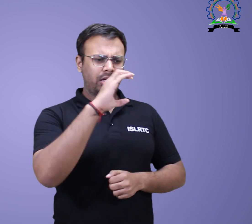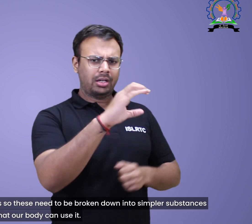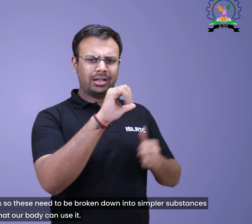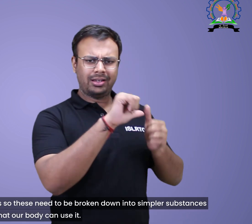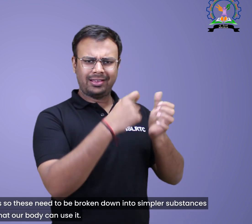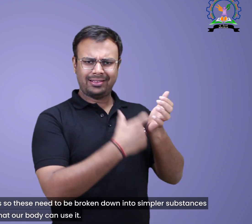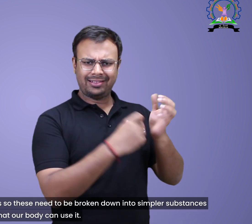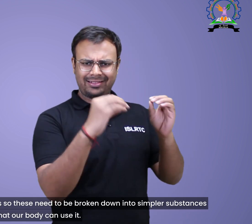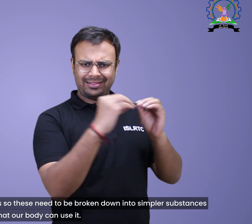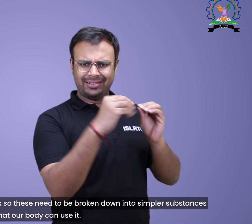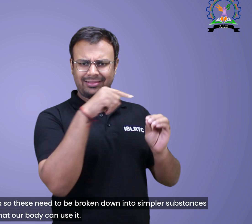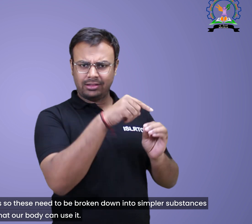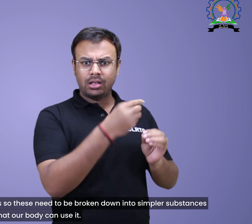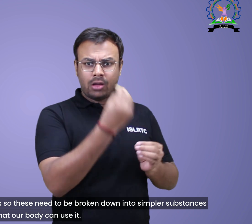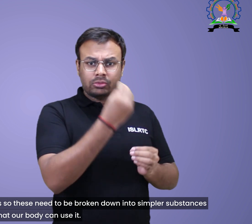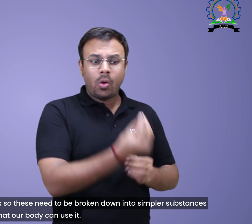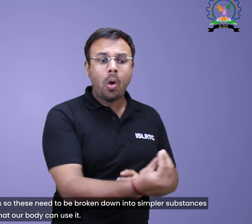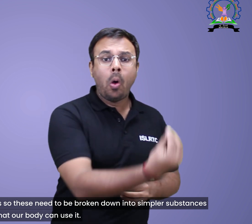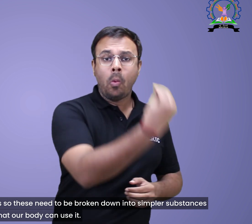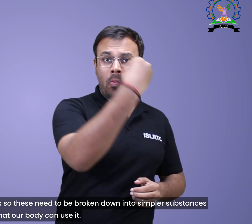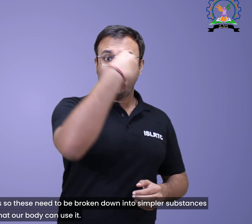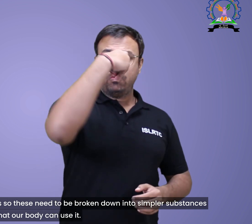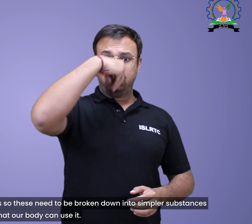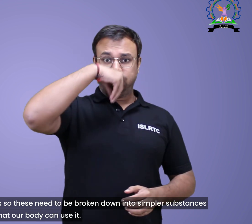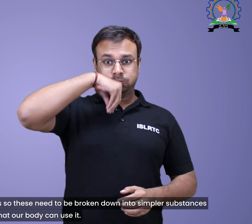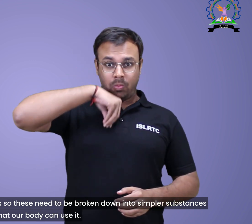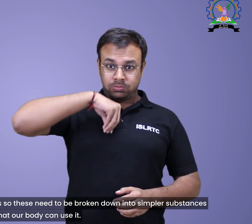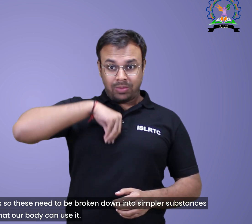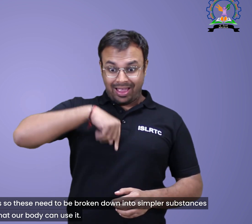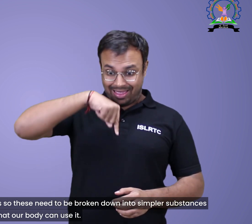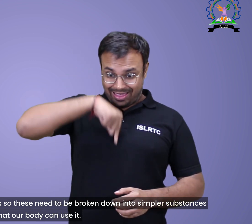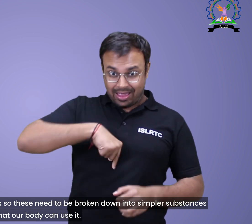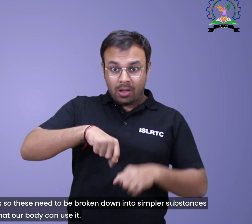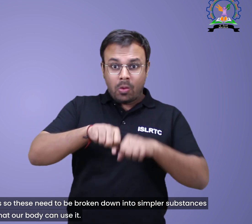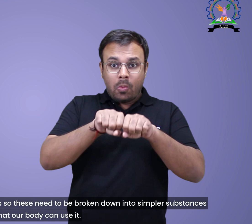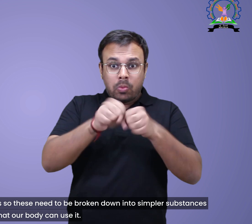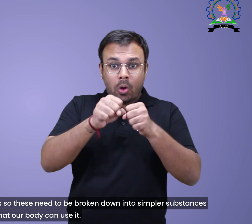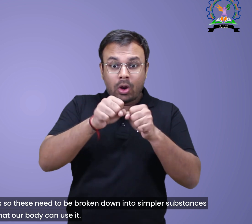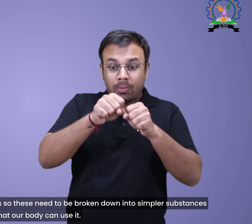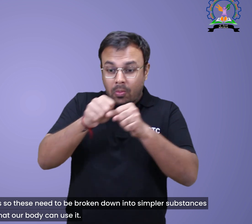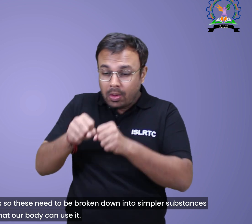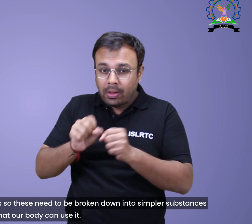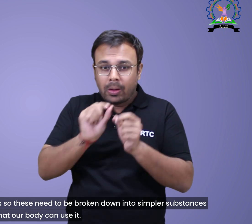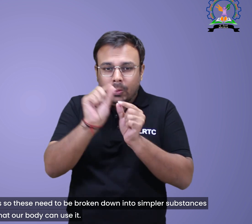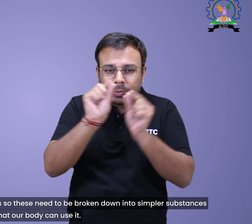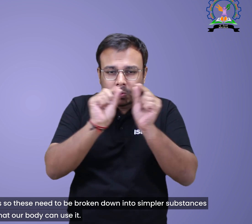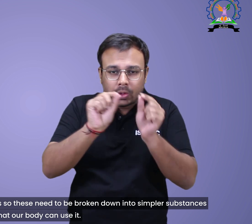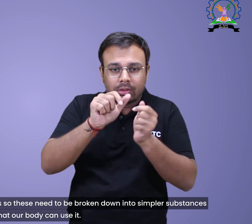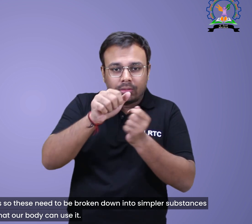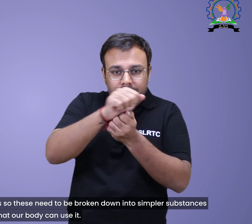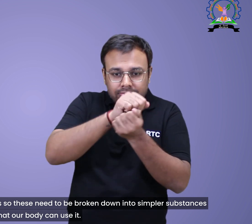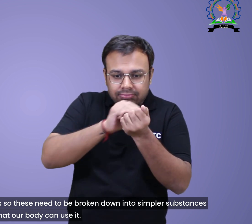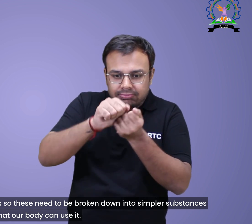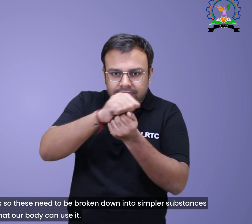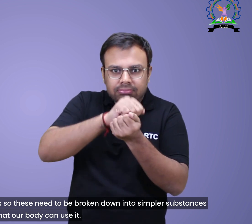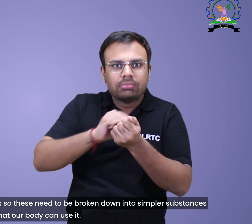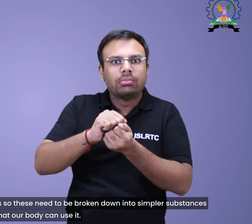Carbohydrates are complex substances, so these need to be broken down into simpler substances so that our body can use